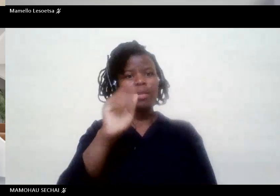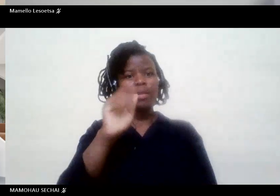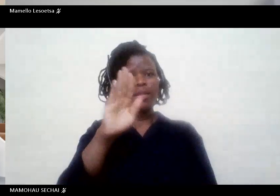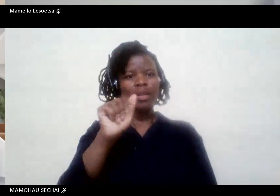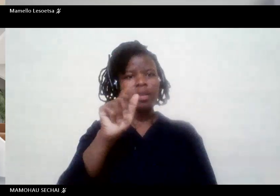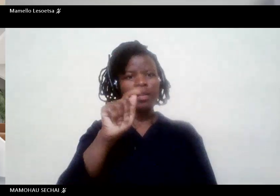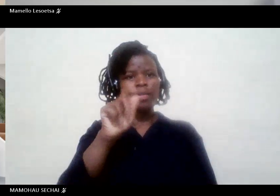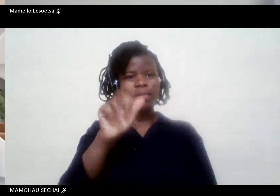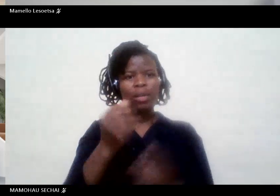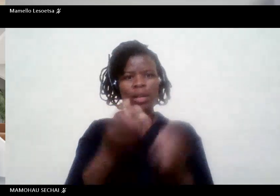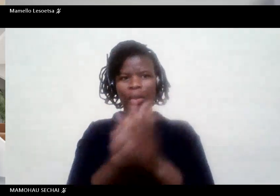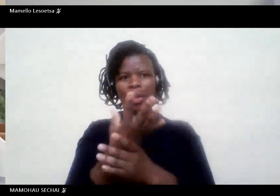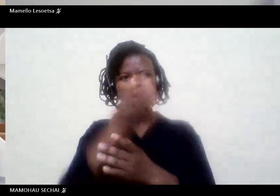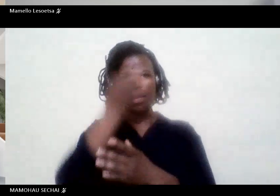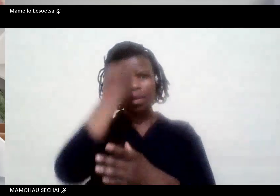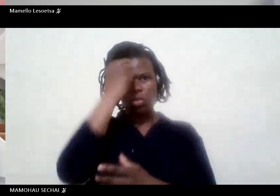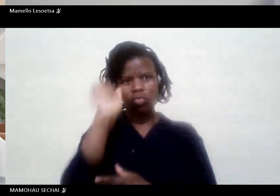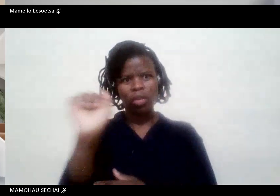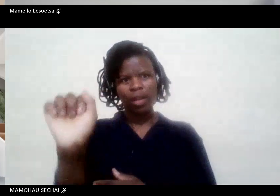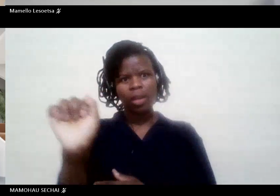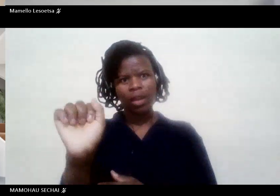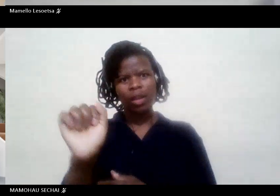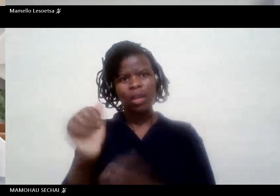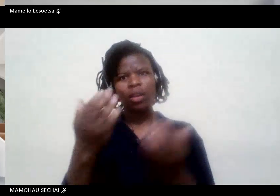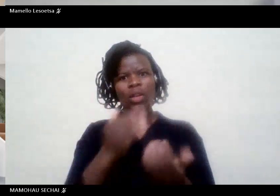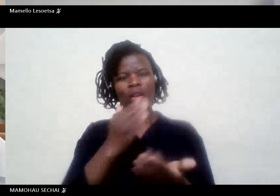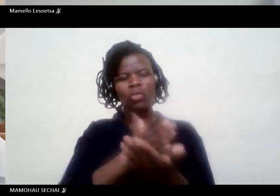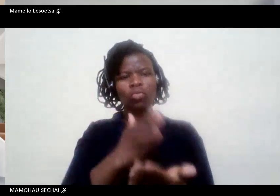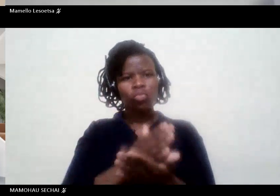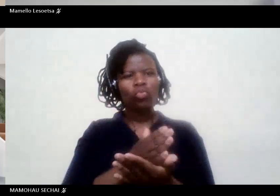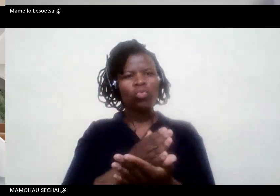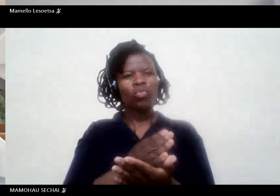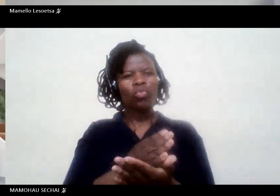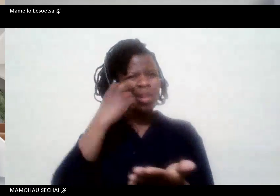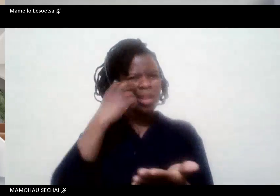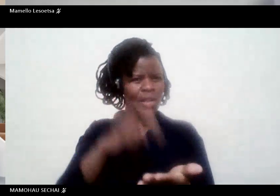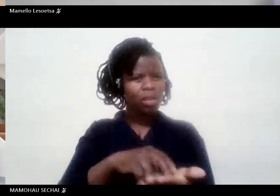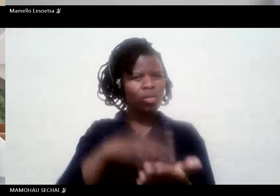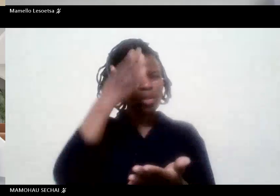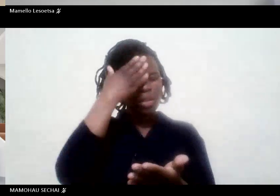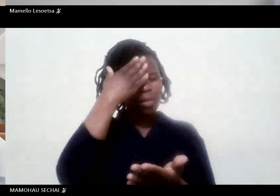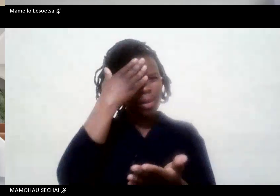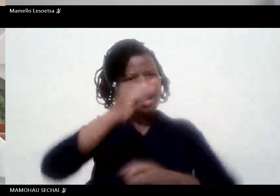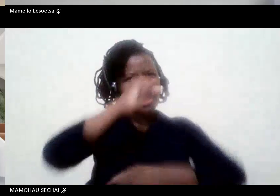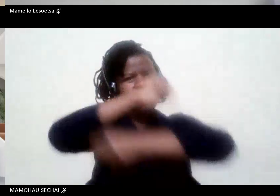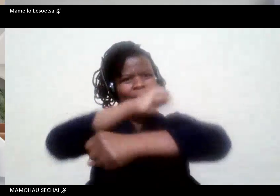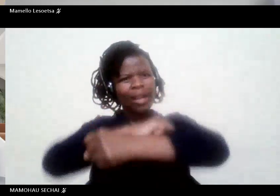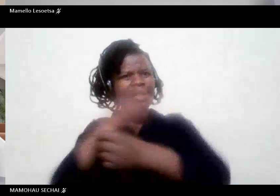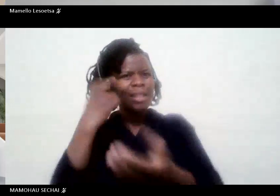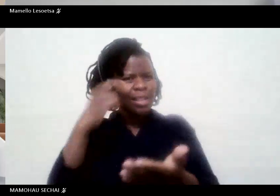How will you get to know the needs of the learners? You learned about SEAS. Okay, how will